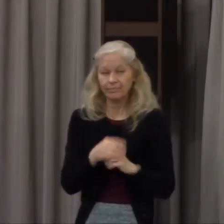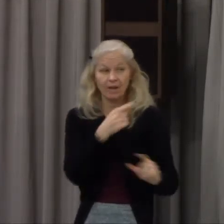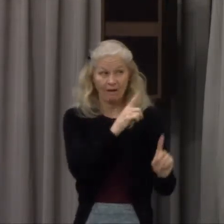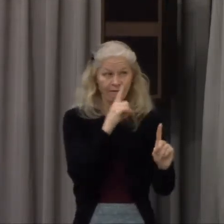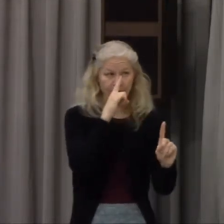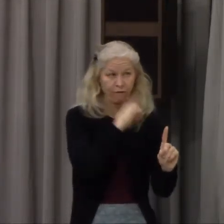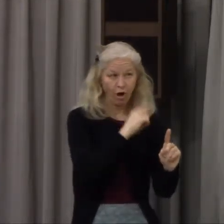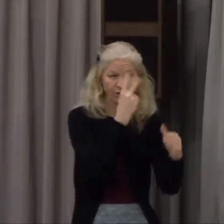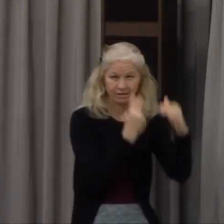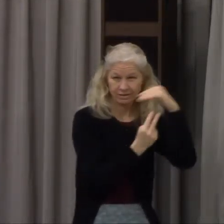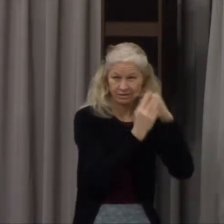about.